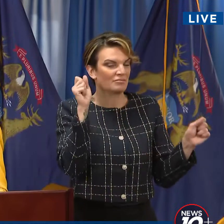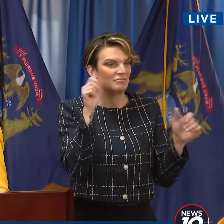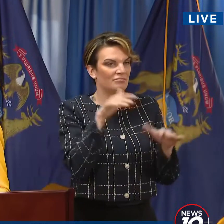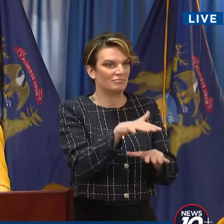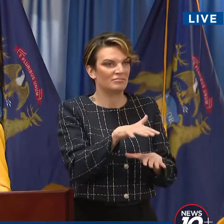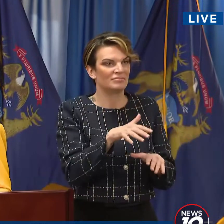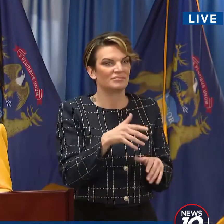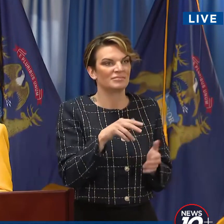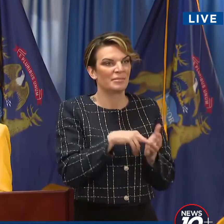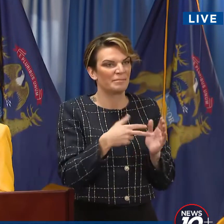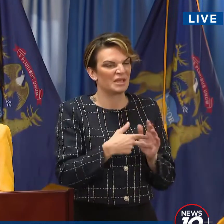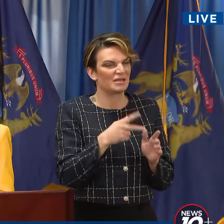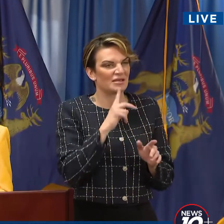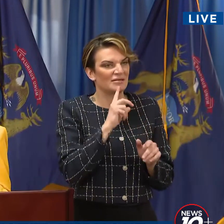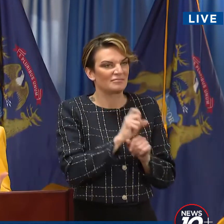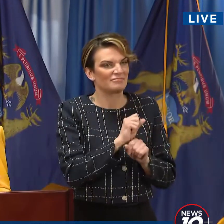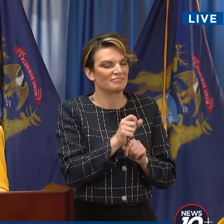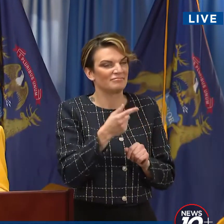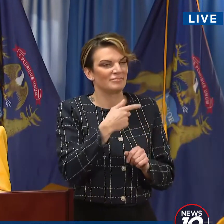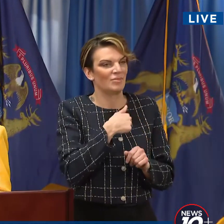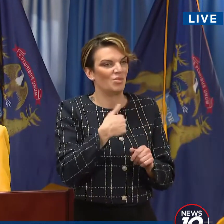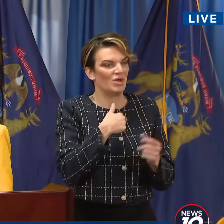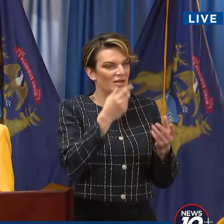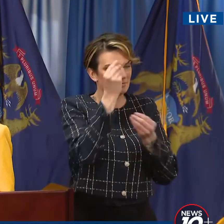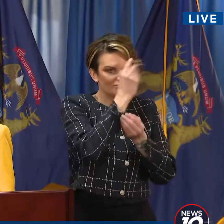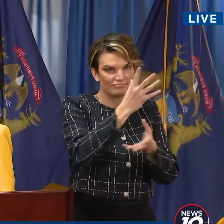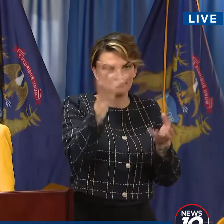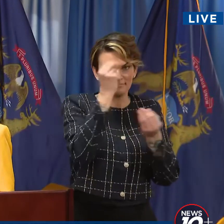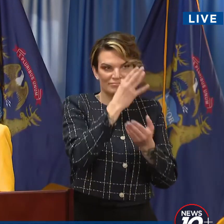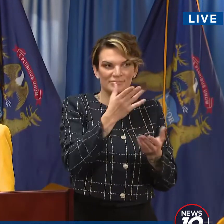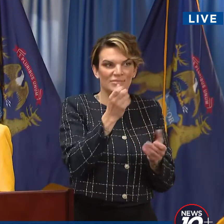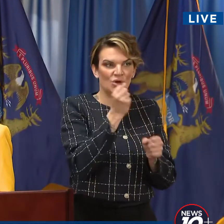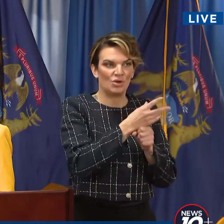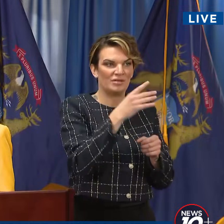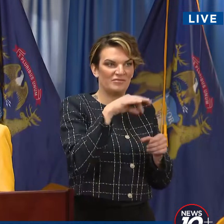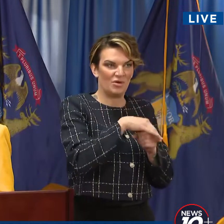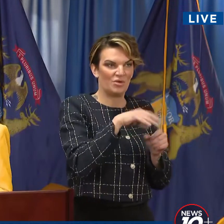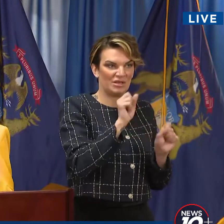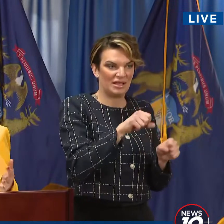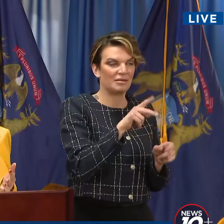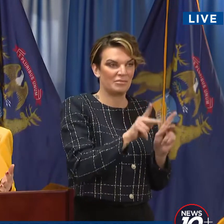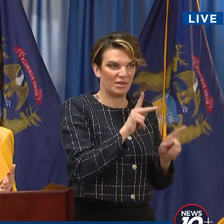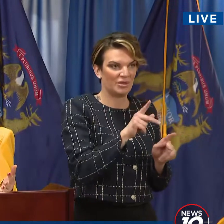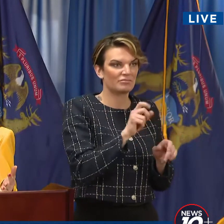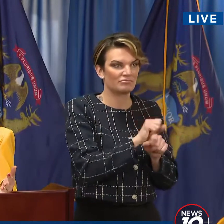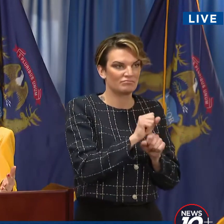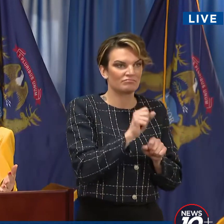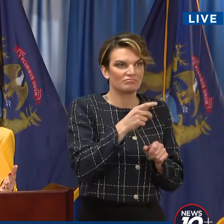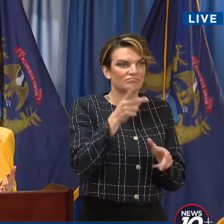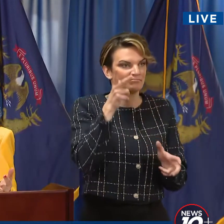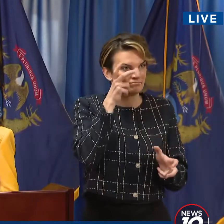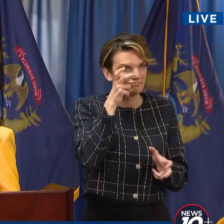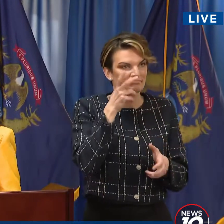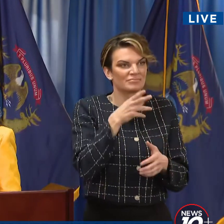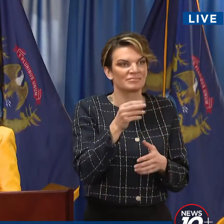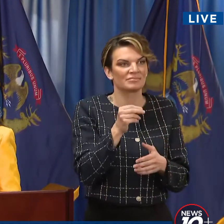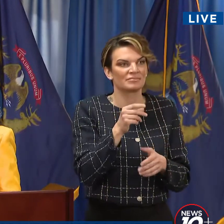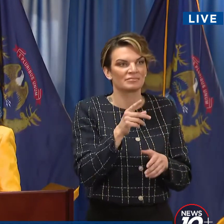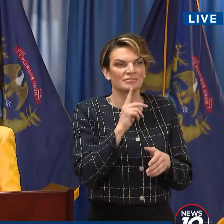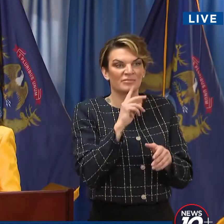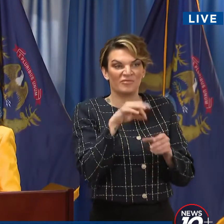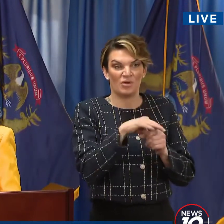our education efforts worked, and also the convenience of that method was not lost on a lot of voters. Voters on both sides of the aisle, by the way.